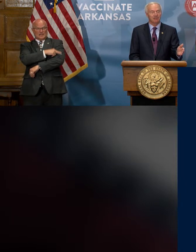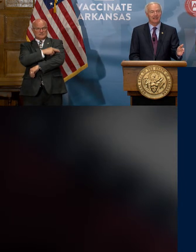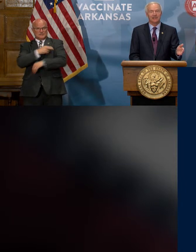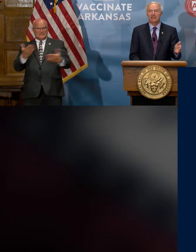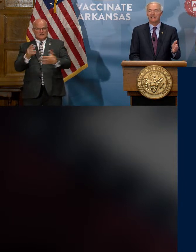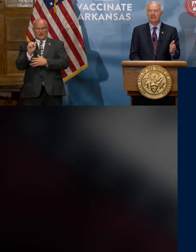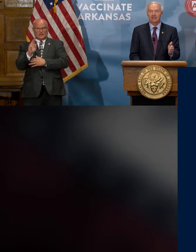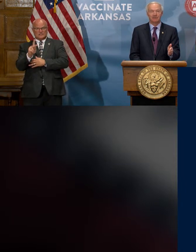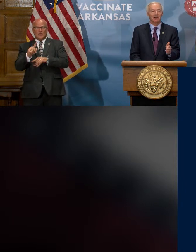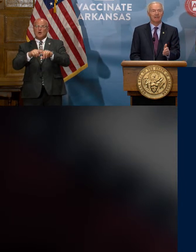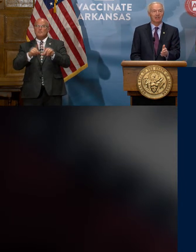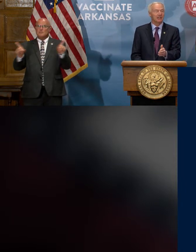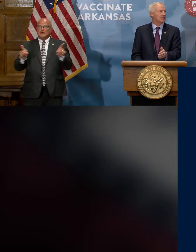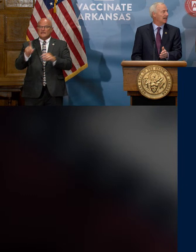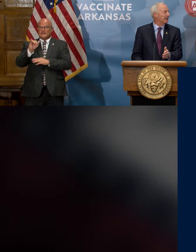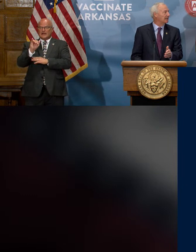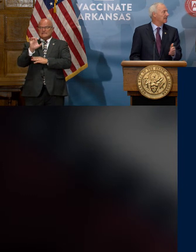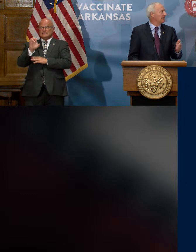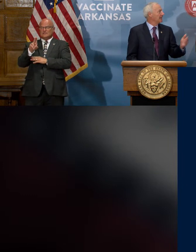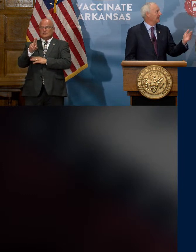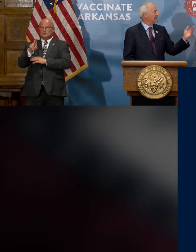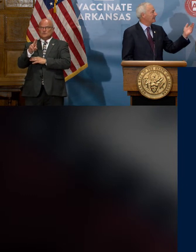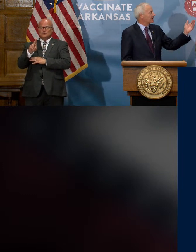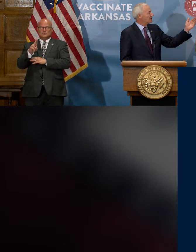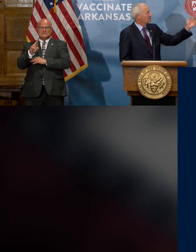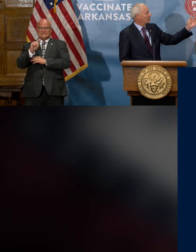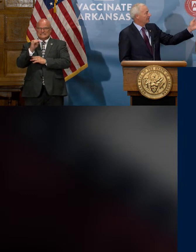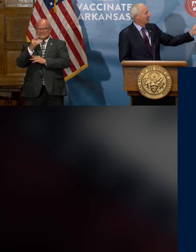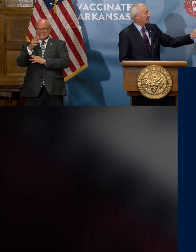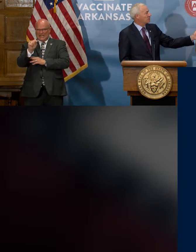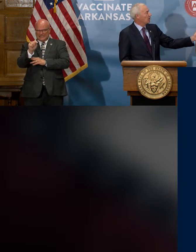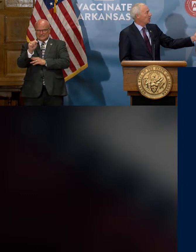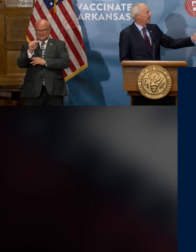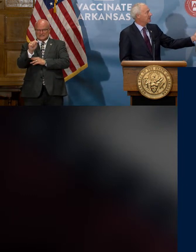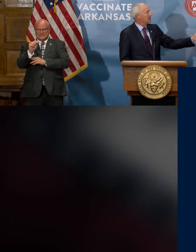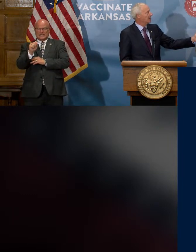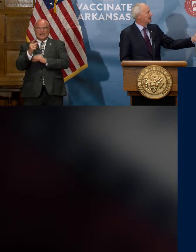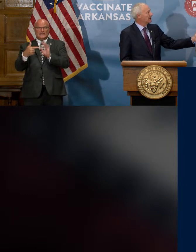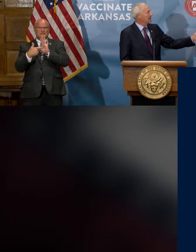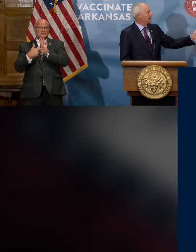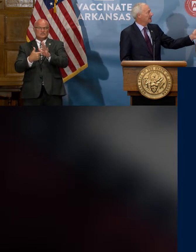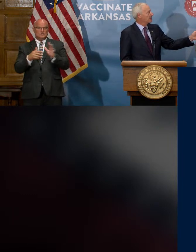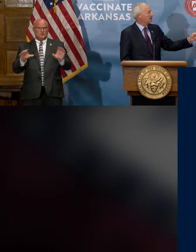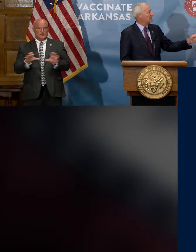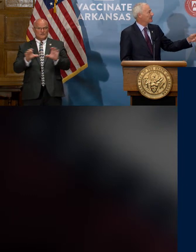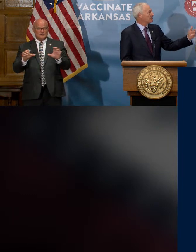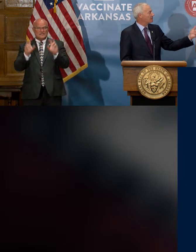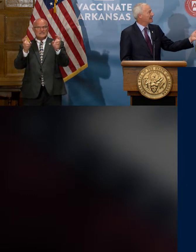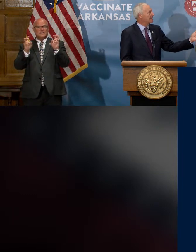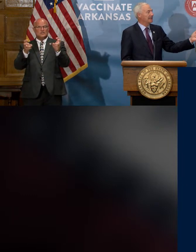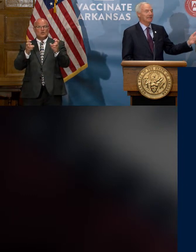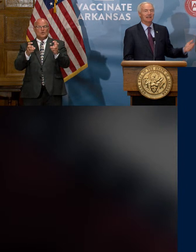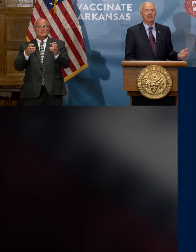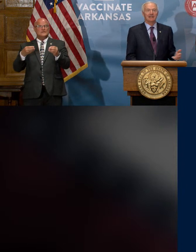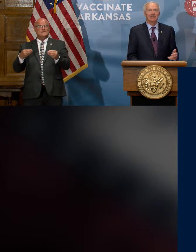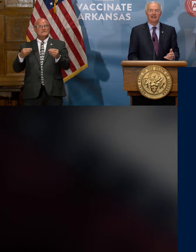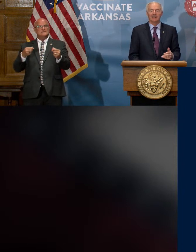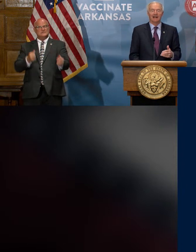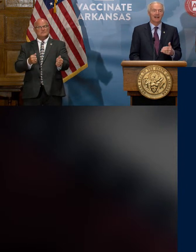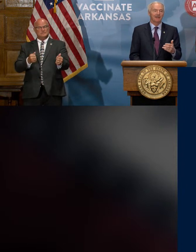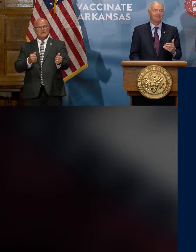ICU bed space is very, very tight. And this reflects what we've done in terms of